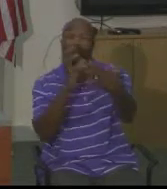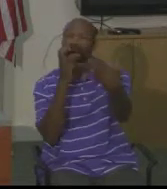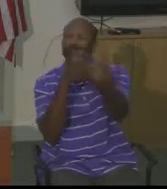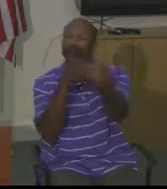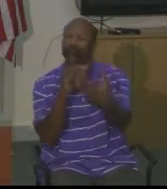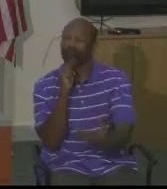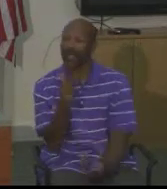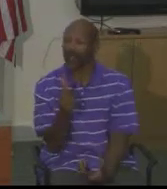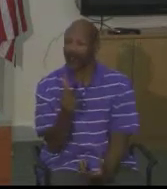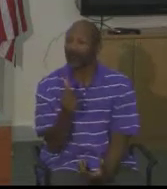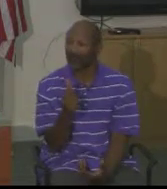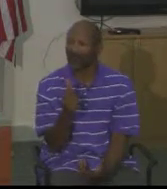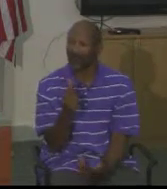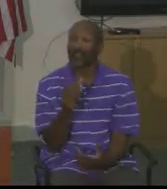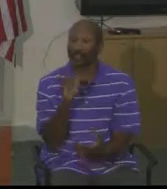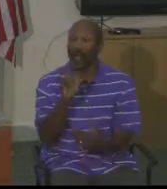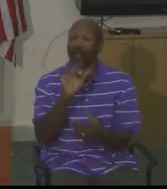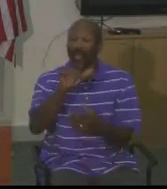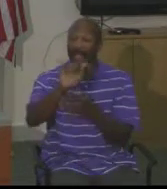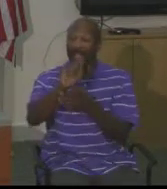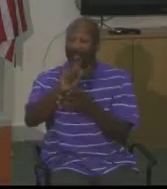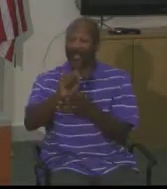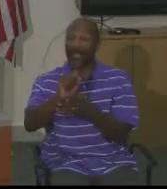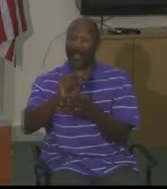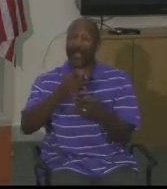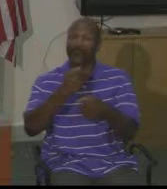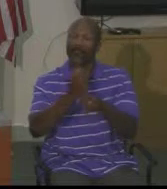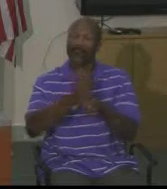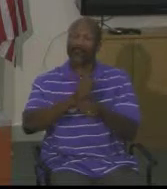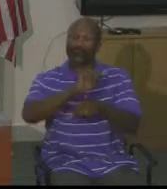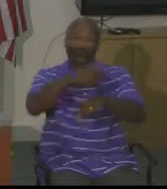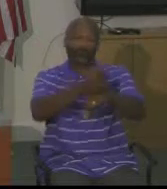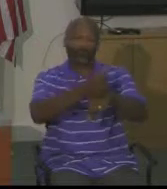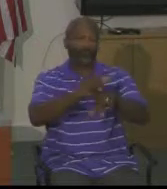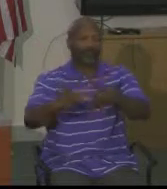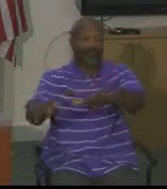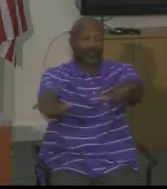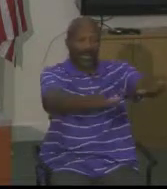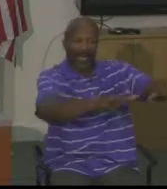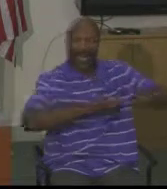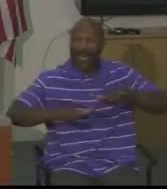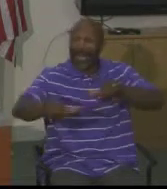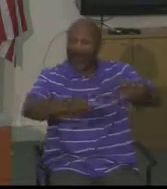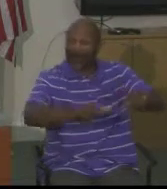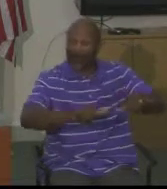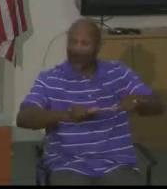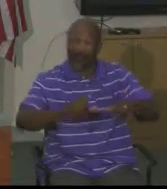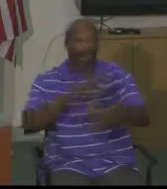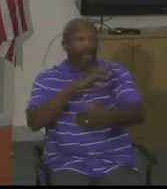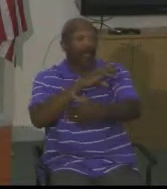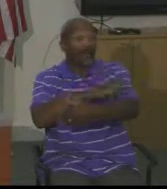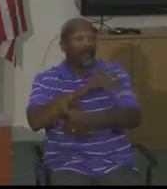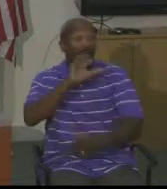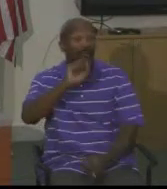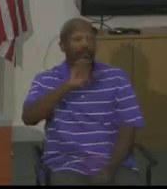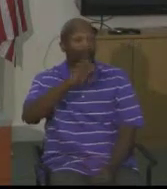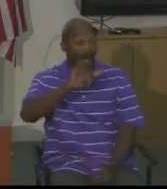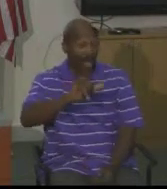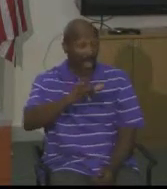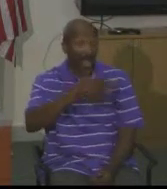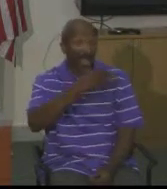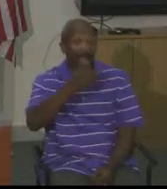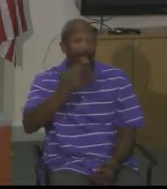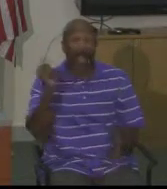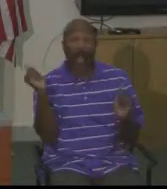The other thing that the AT format standardized on was how the power supply was designed and how the cables go into